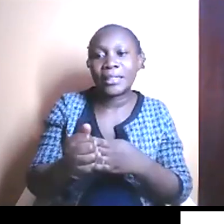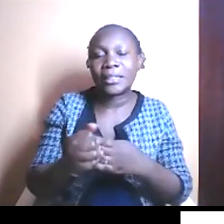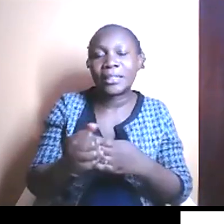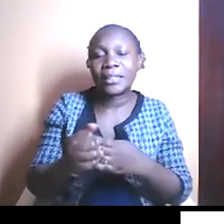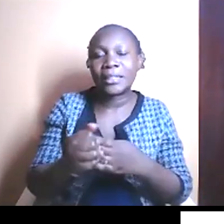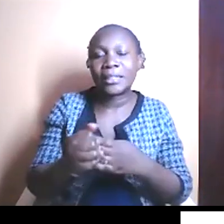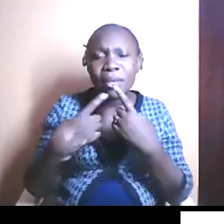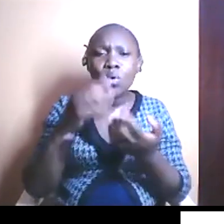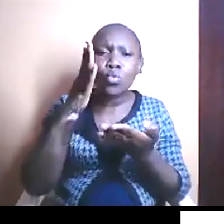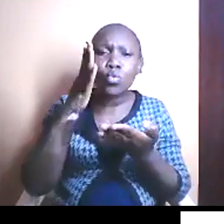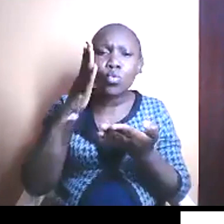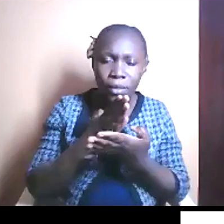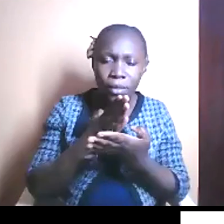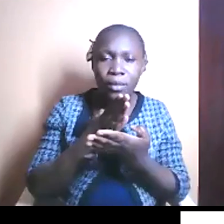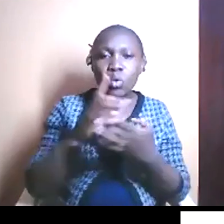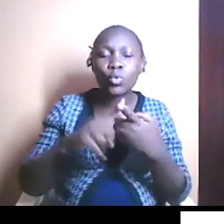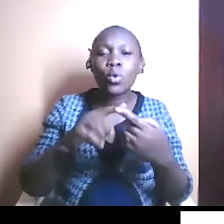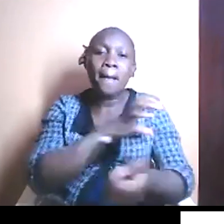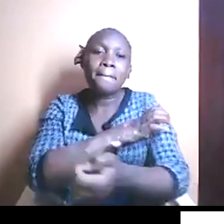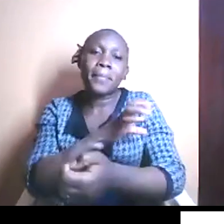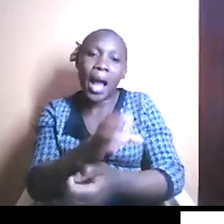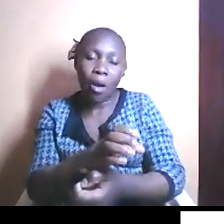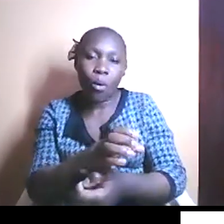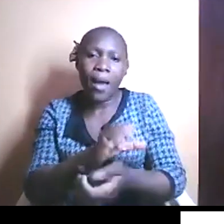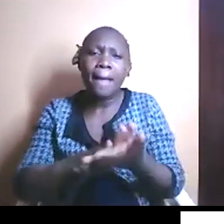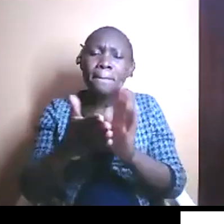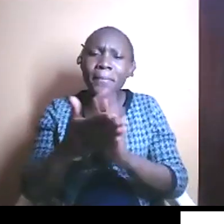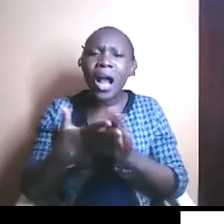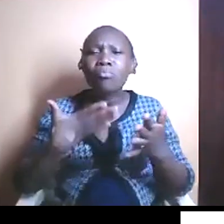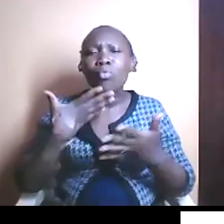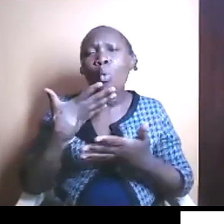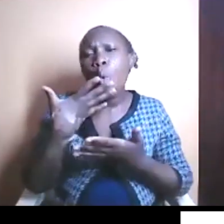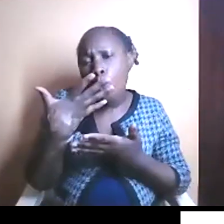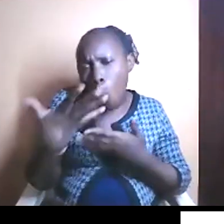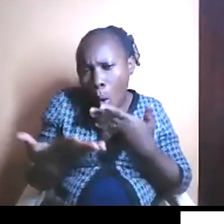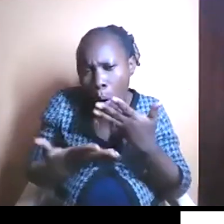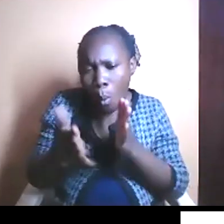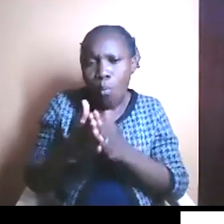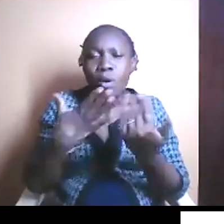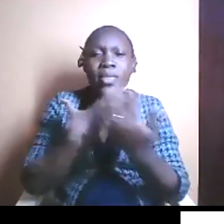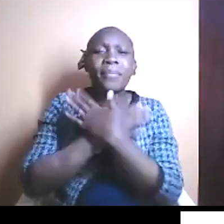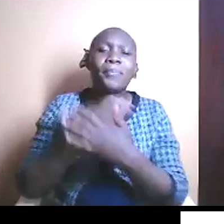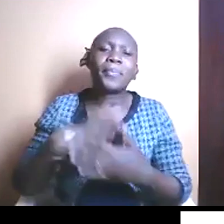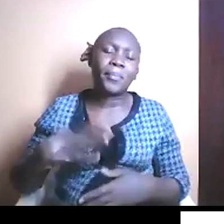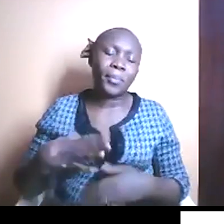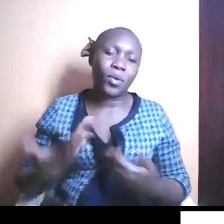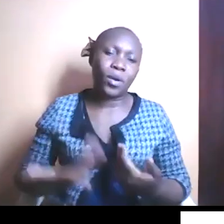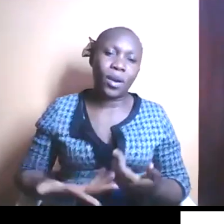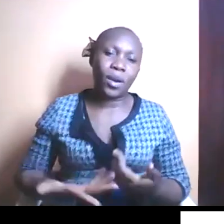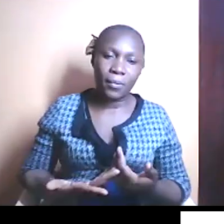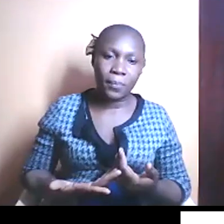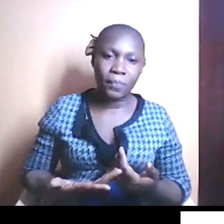power, be warm with people, hold the door, you know, refill the